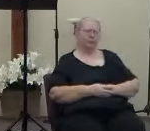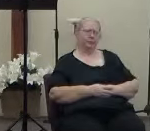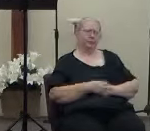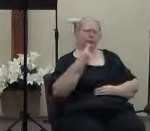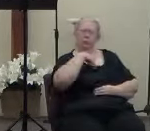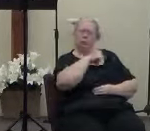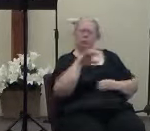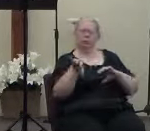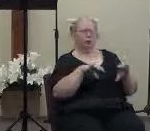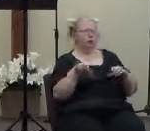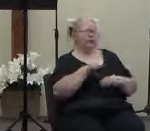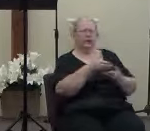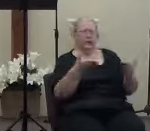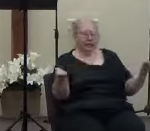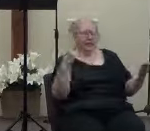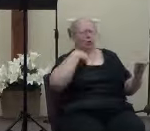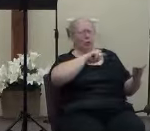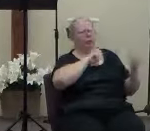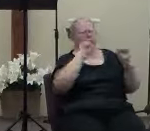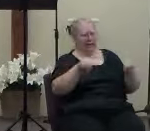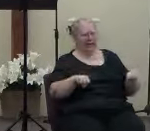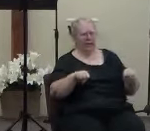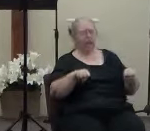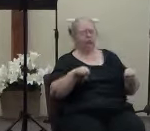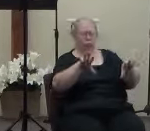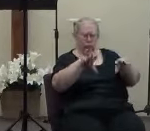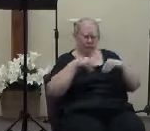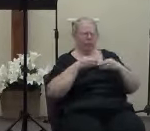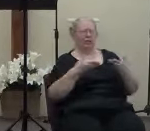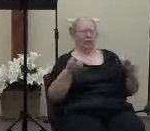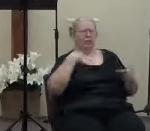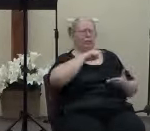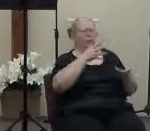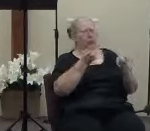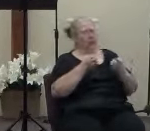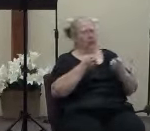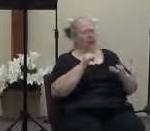We'll do whatever it takes to get what we want. That's bad news.